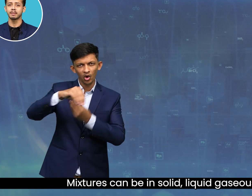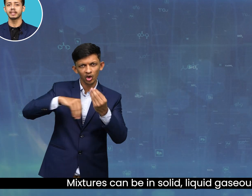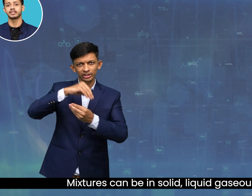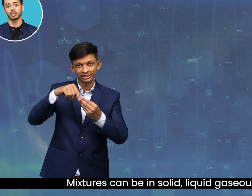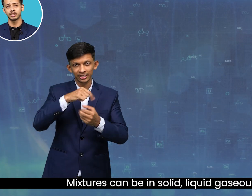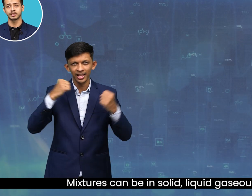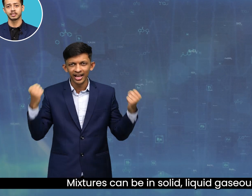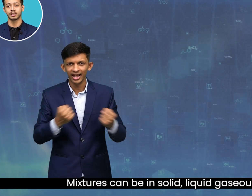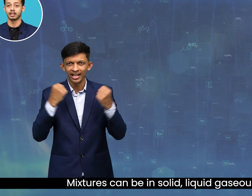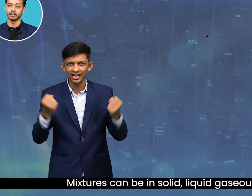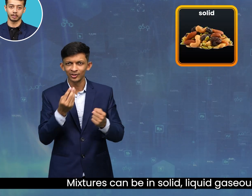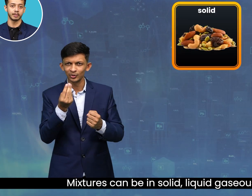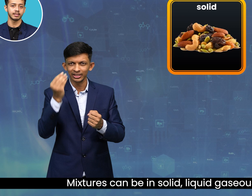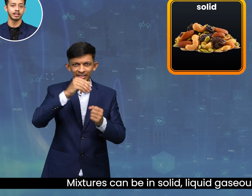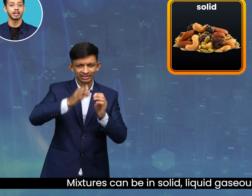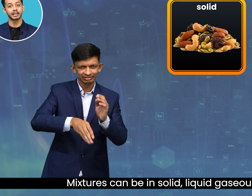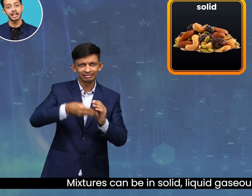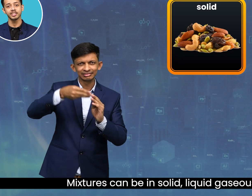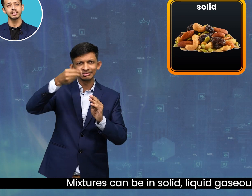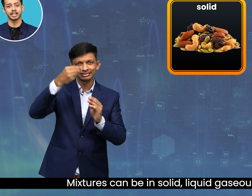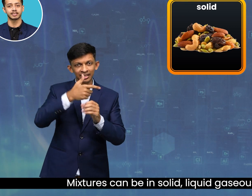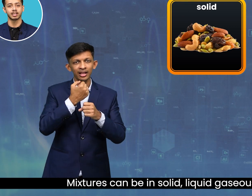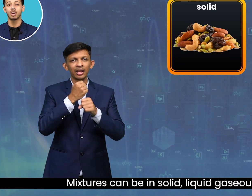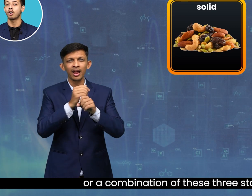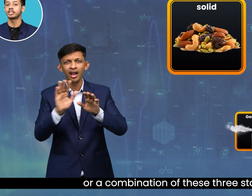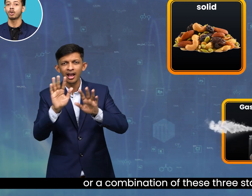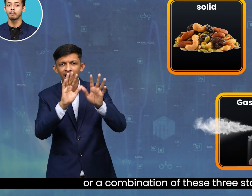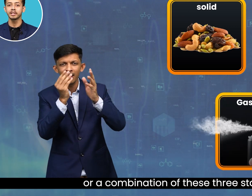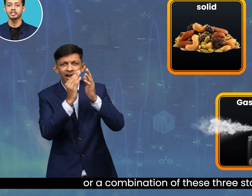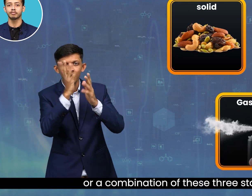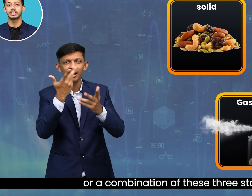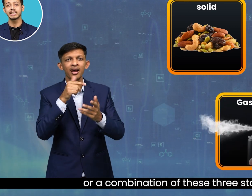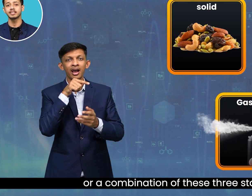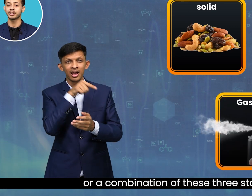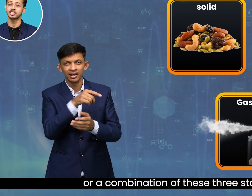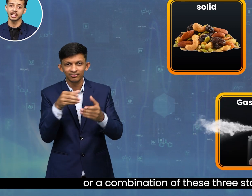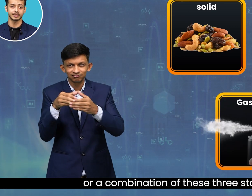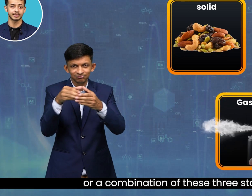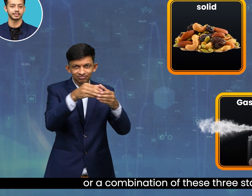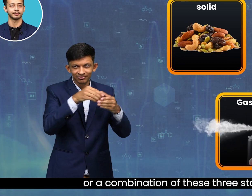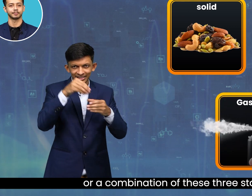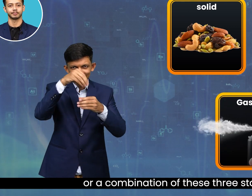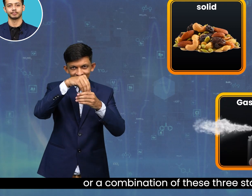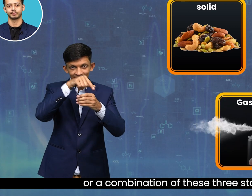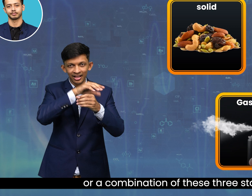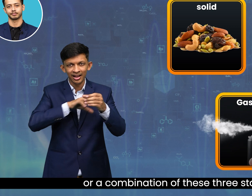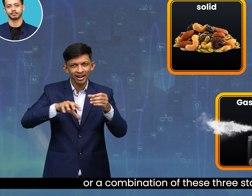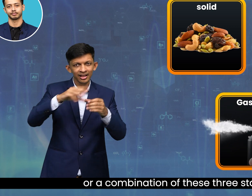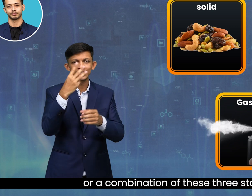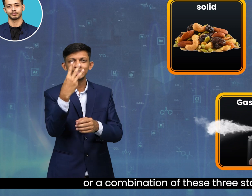Mixtures can be in solid, liquid, gaseous states or the combination of these three states.